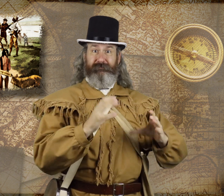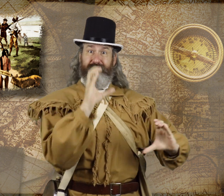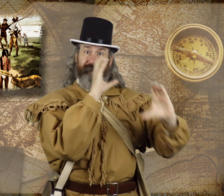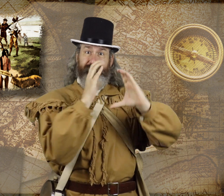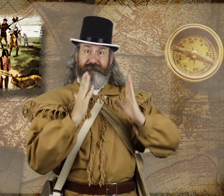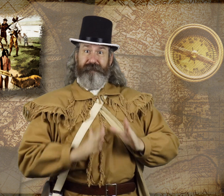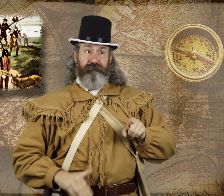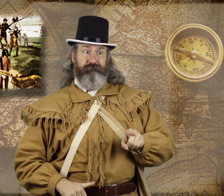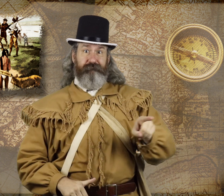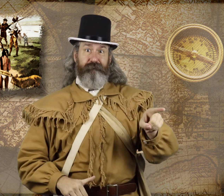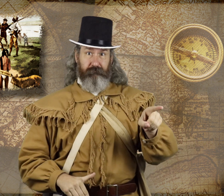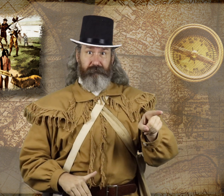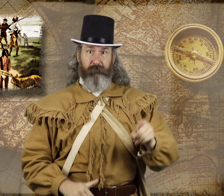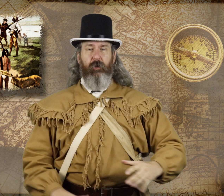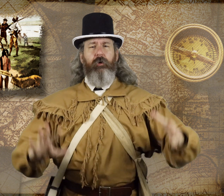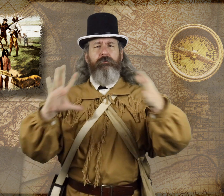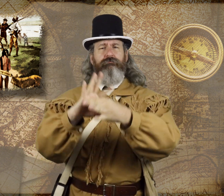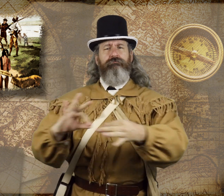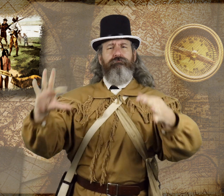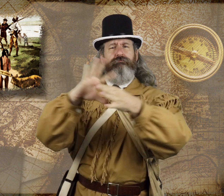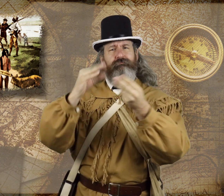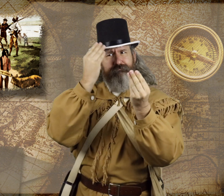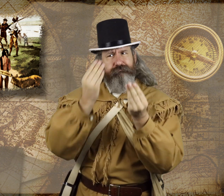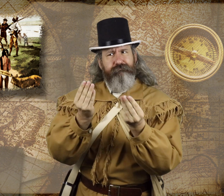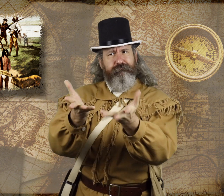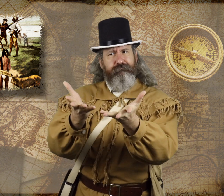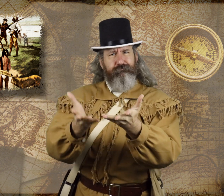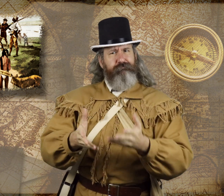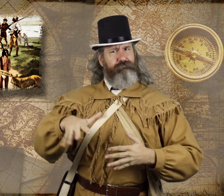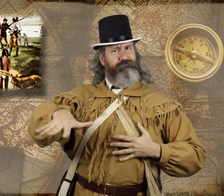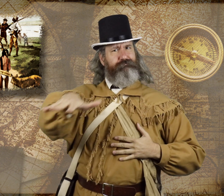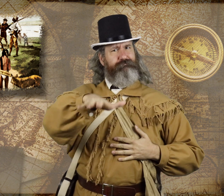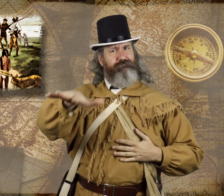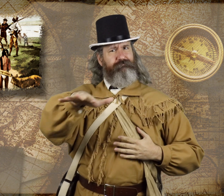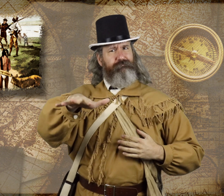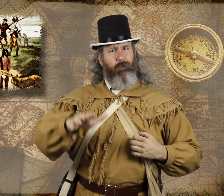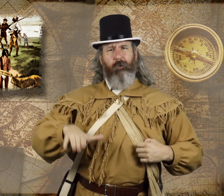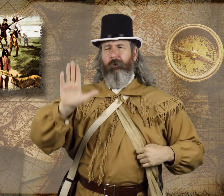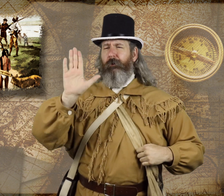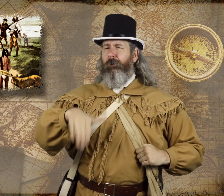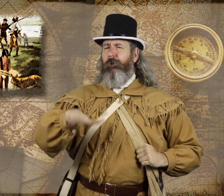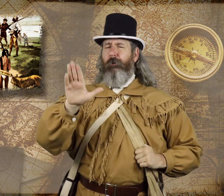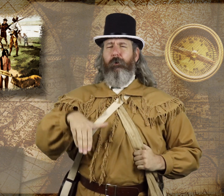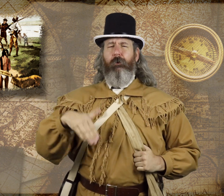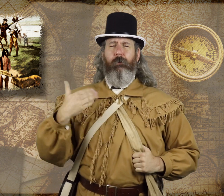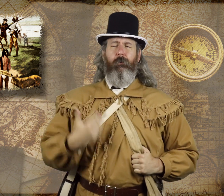The explorers spoke admiringly of President Jefferson.